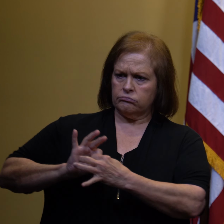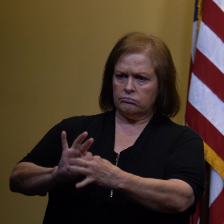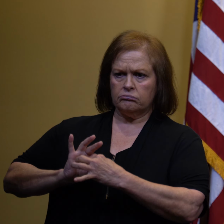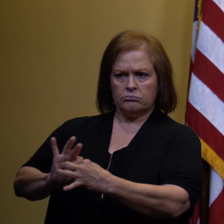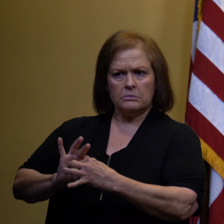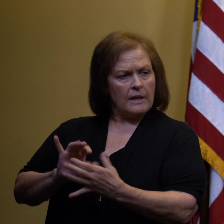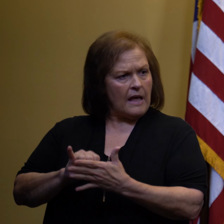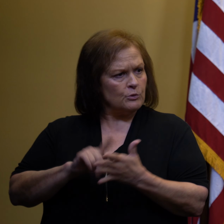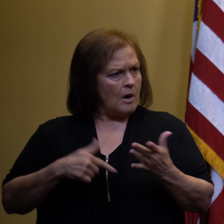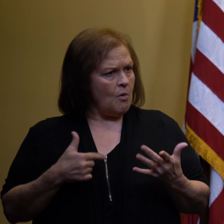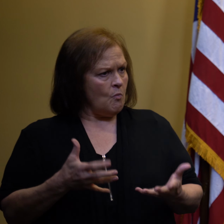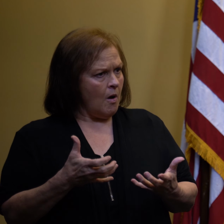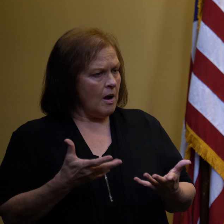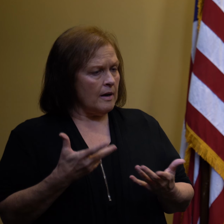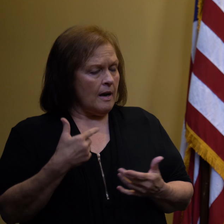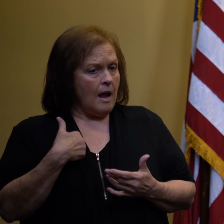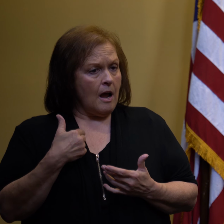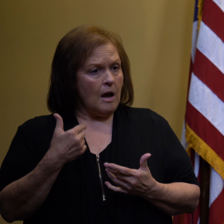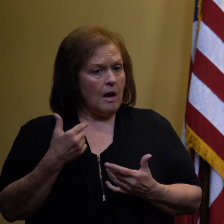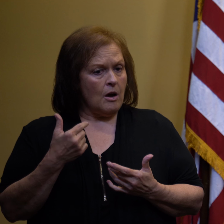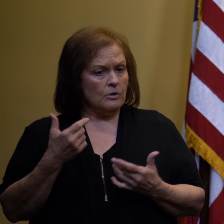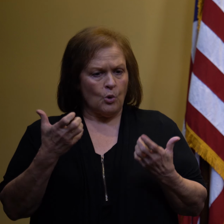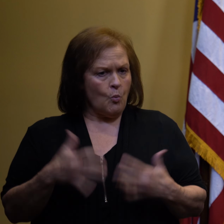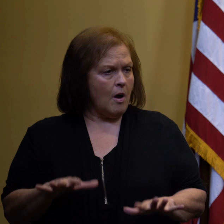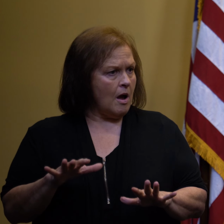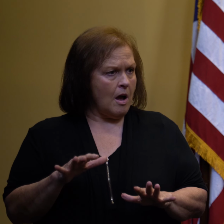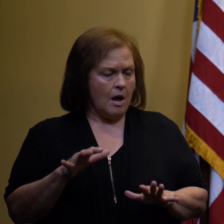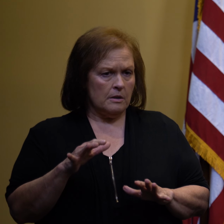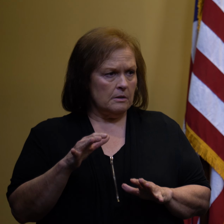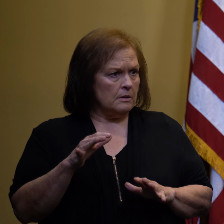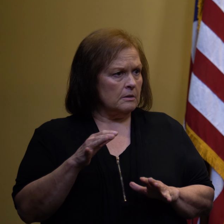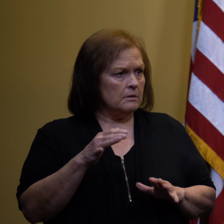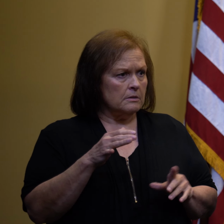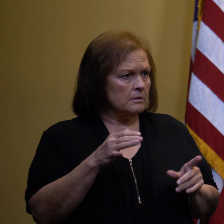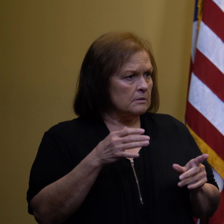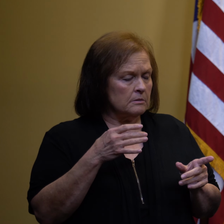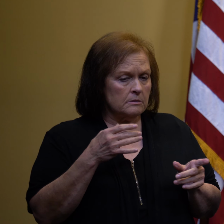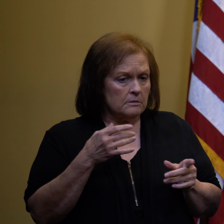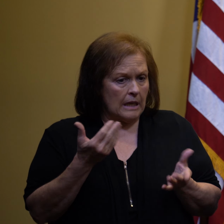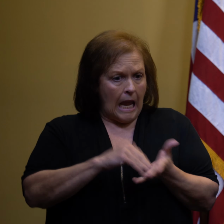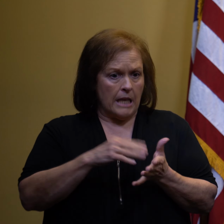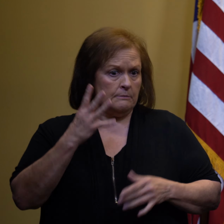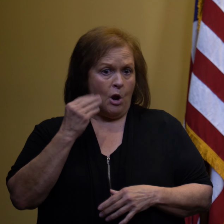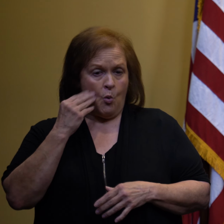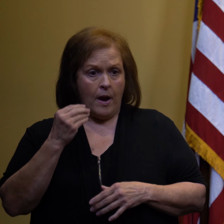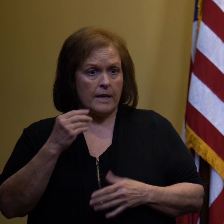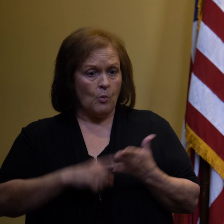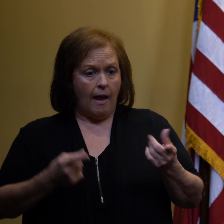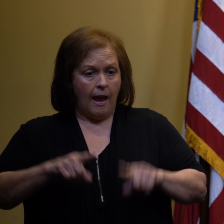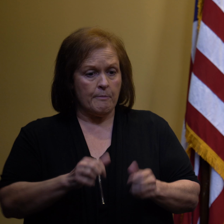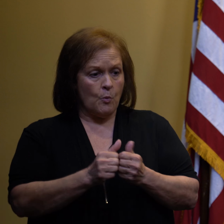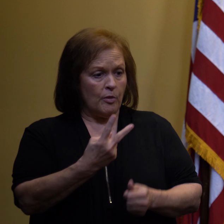to gain, and not wanting to revisit the example that I gave about these two juveniles on last